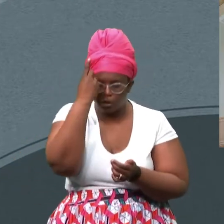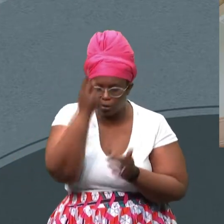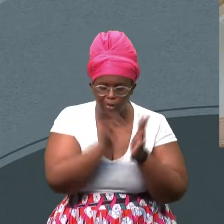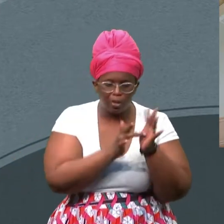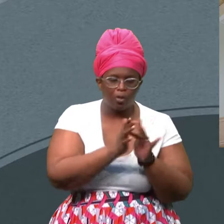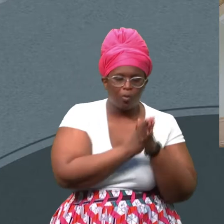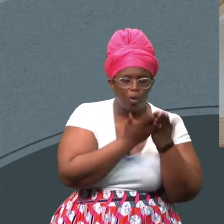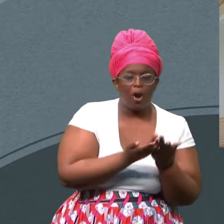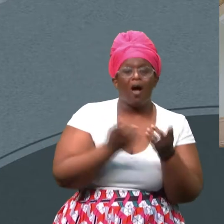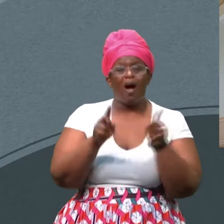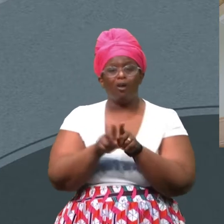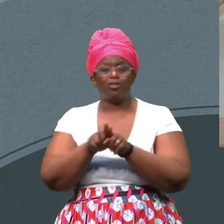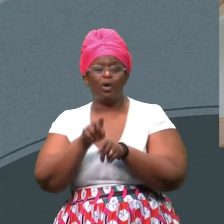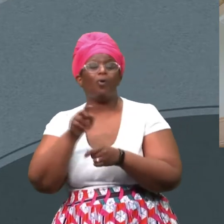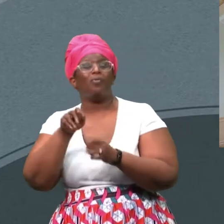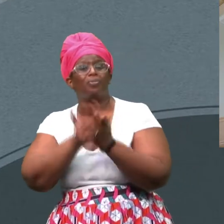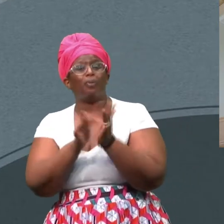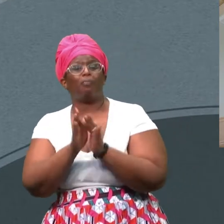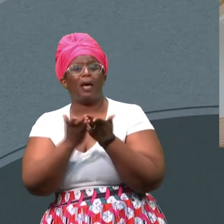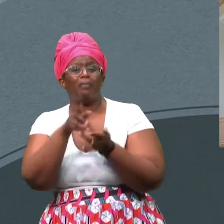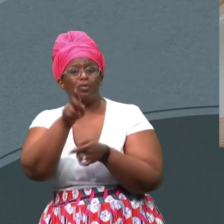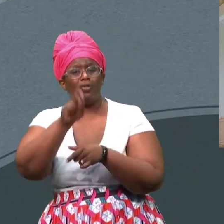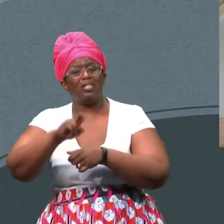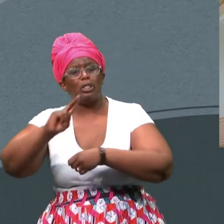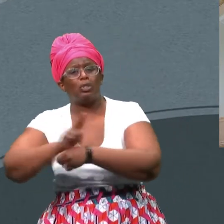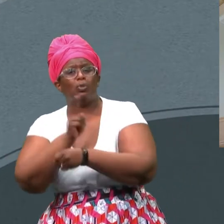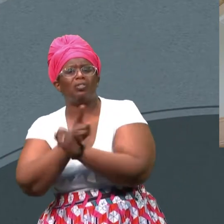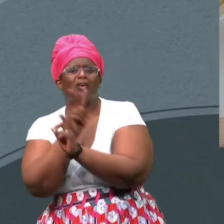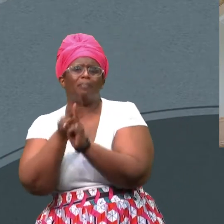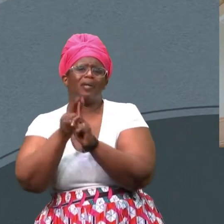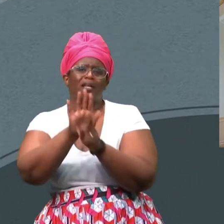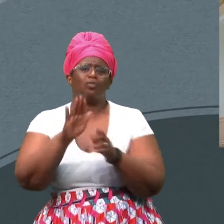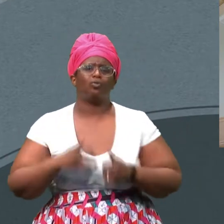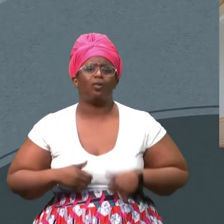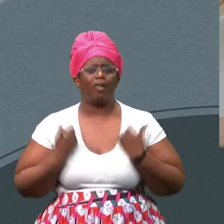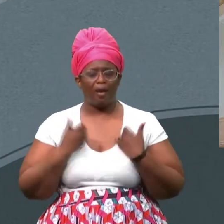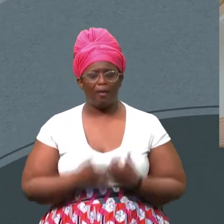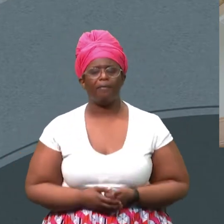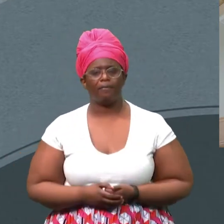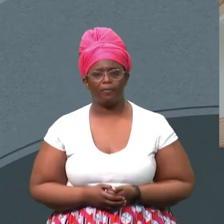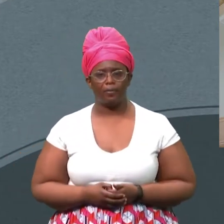word, and it's got to be a used word. The